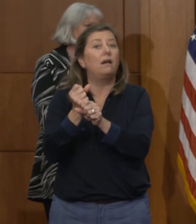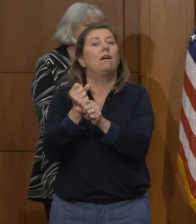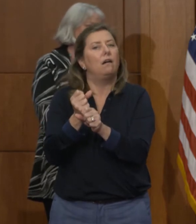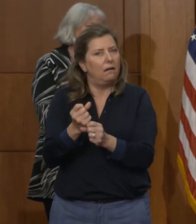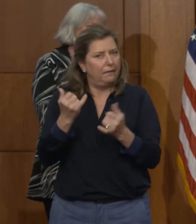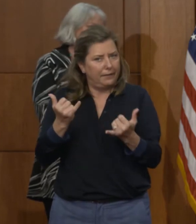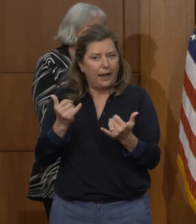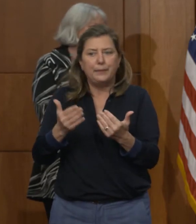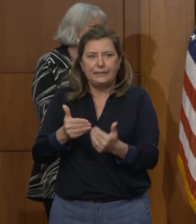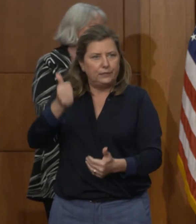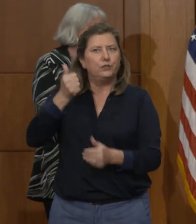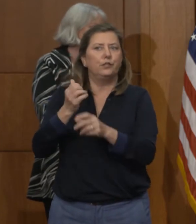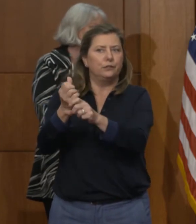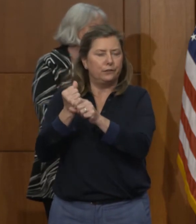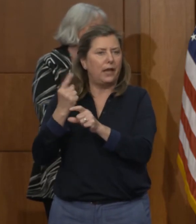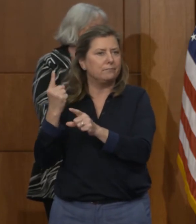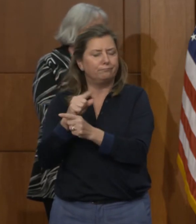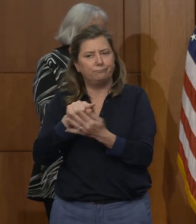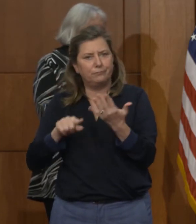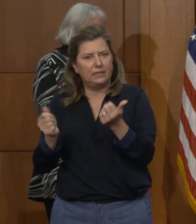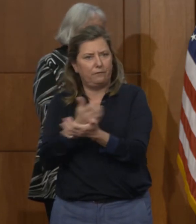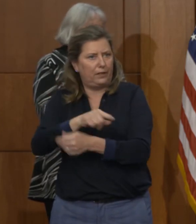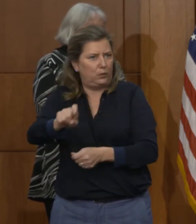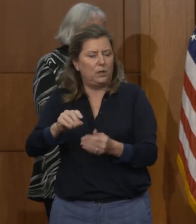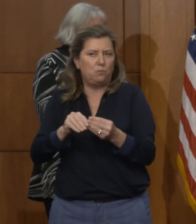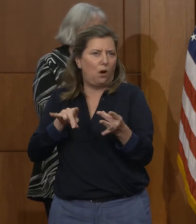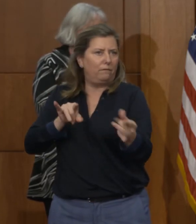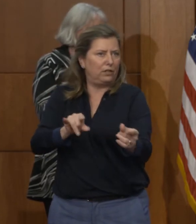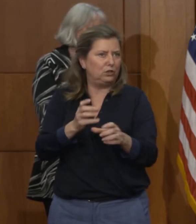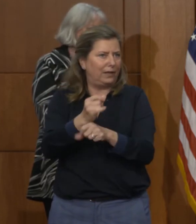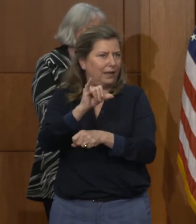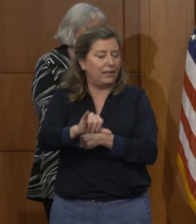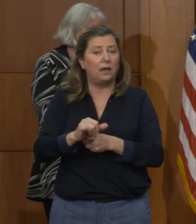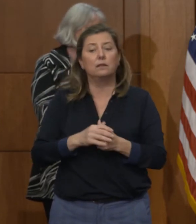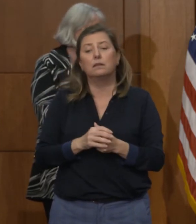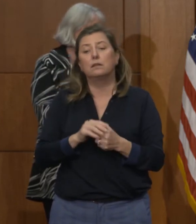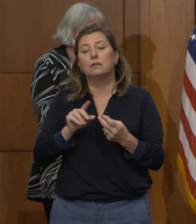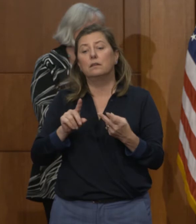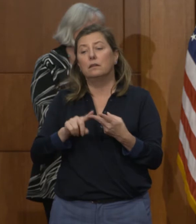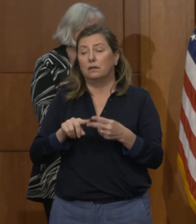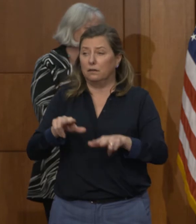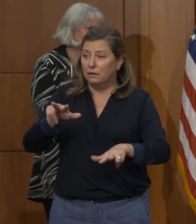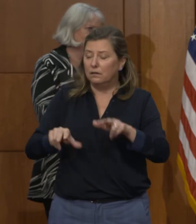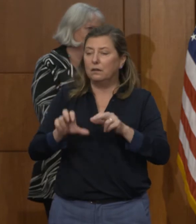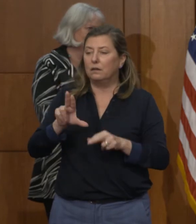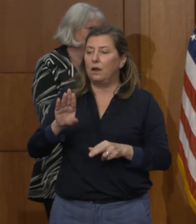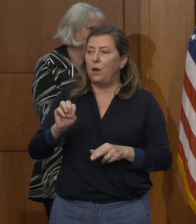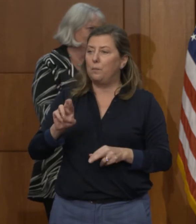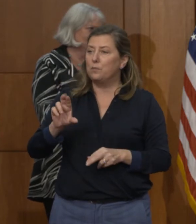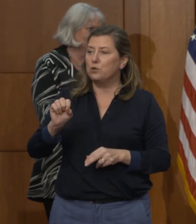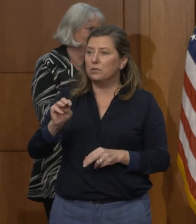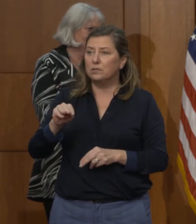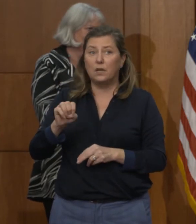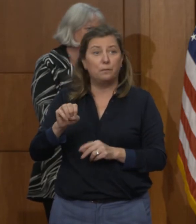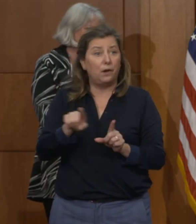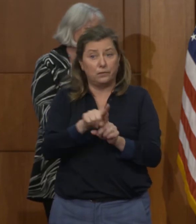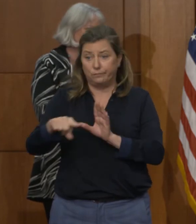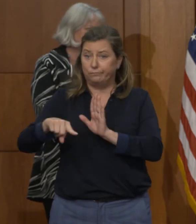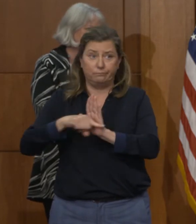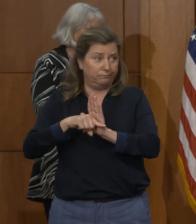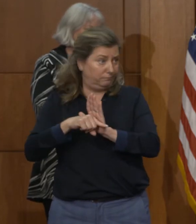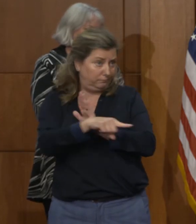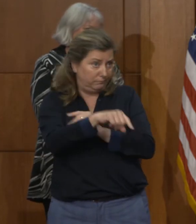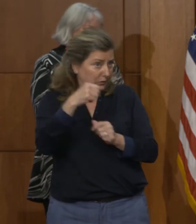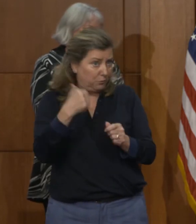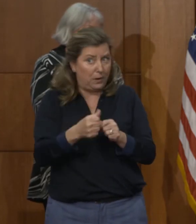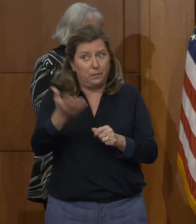lot easier, a lot more efficient now. The other, when I say cumbersome, the other drawback was, as you remember when